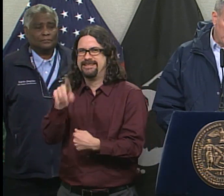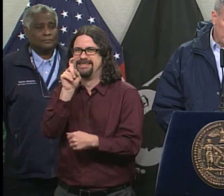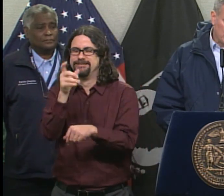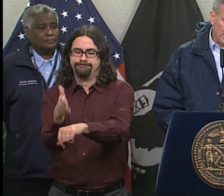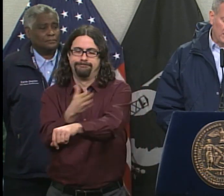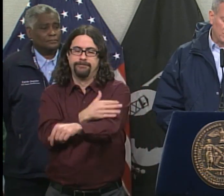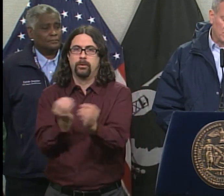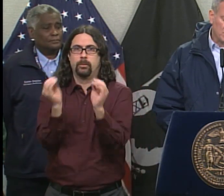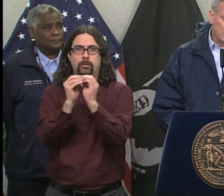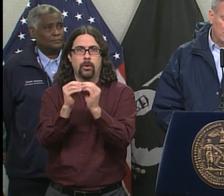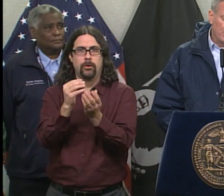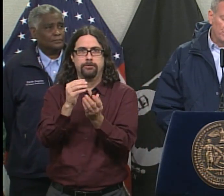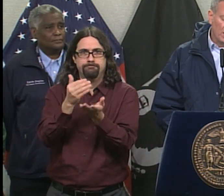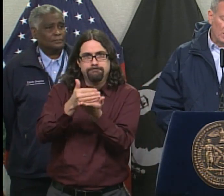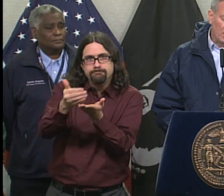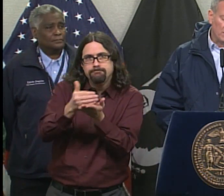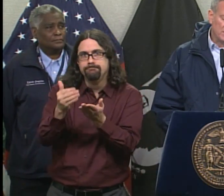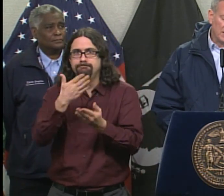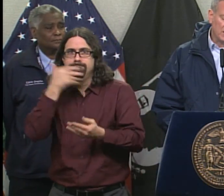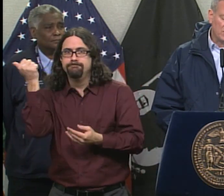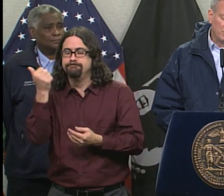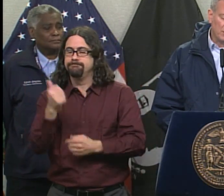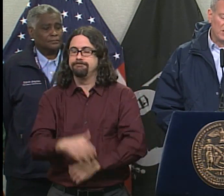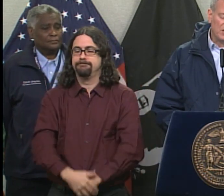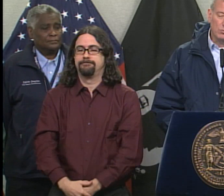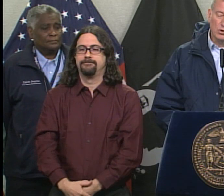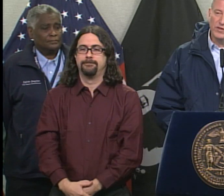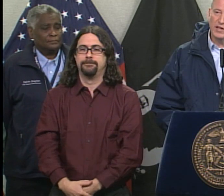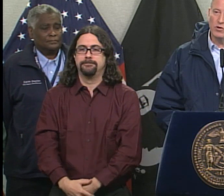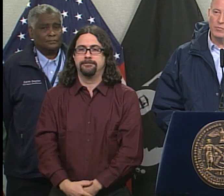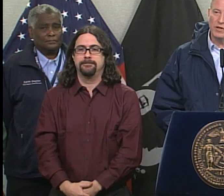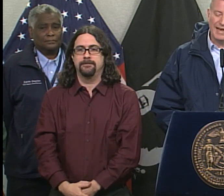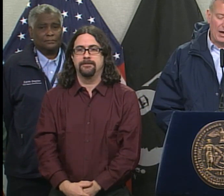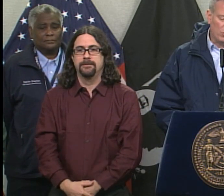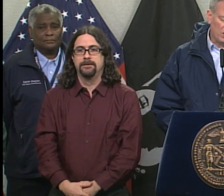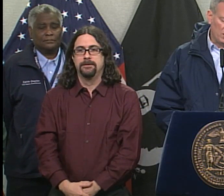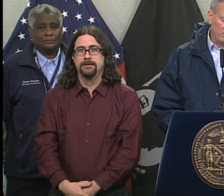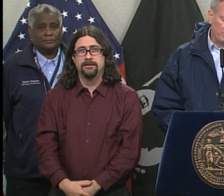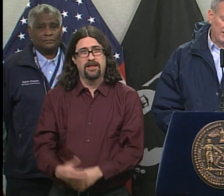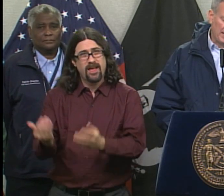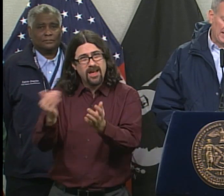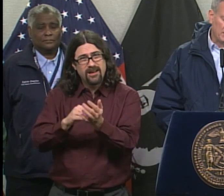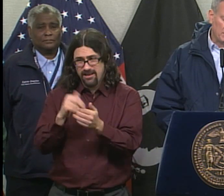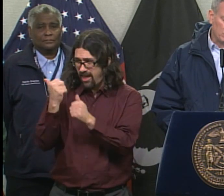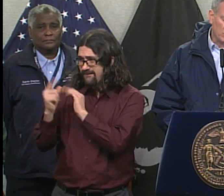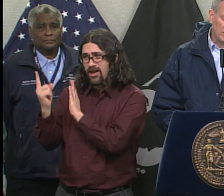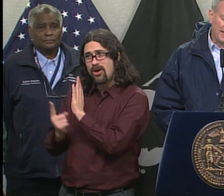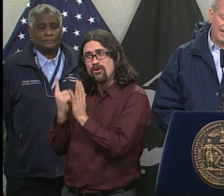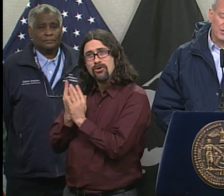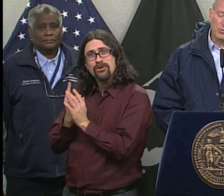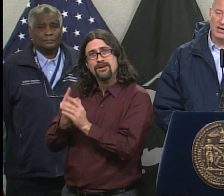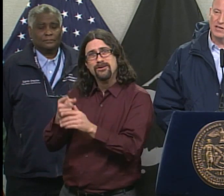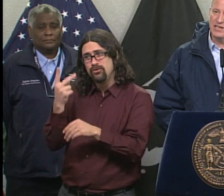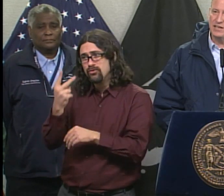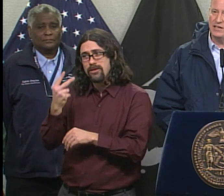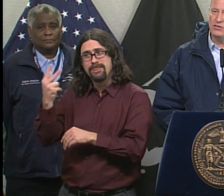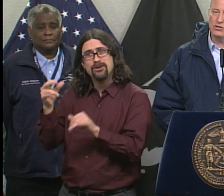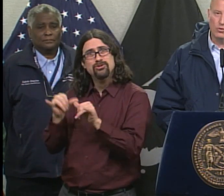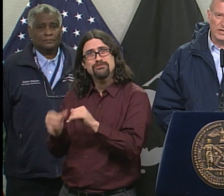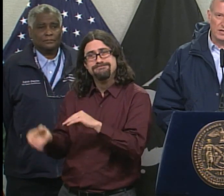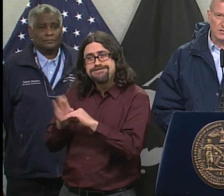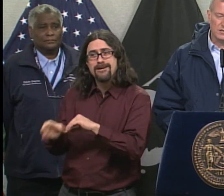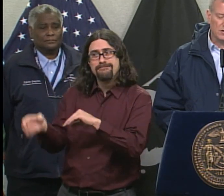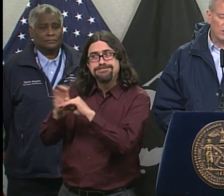given these challenges, the Sanitation Department is moving equipment out of Manhattan, Brooklyn, and the Bronx and